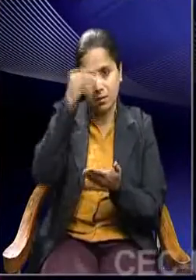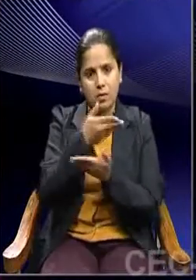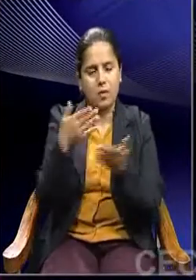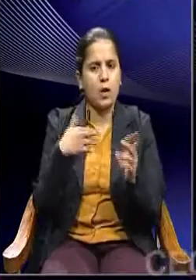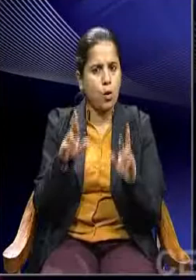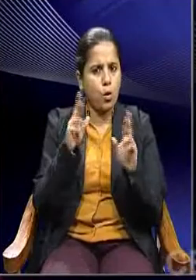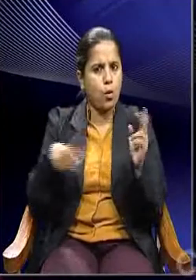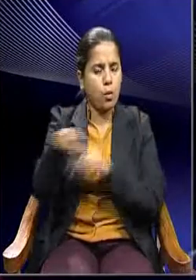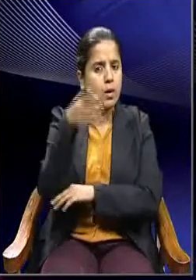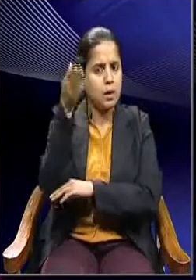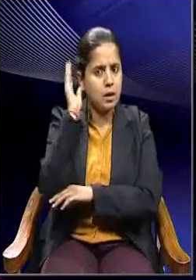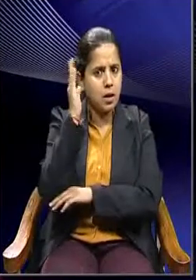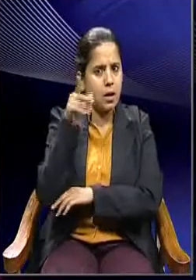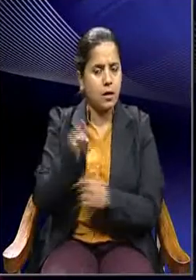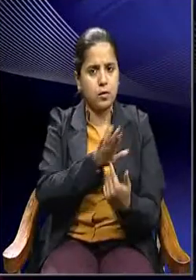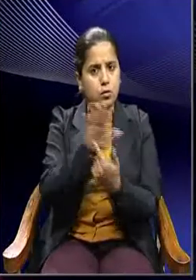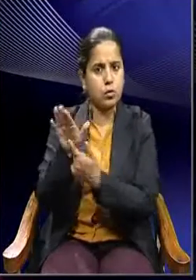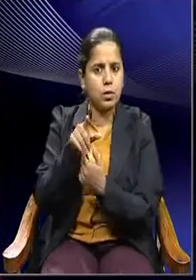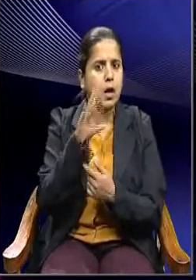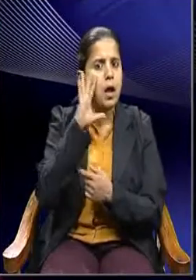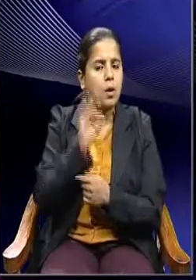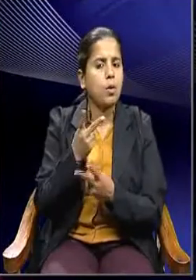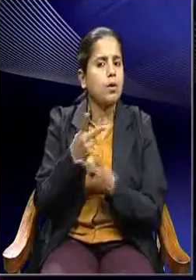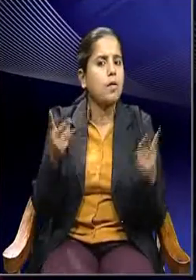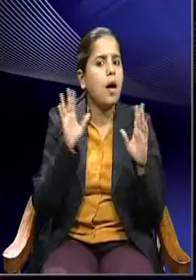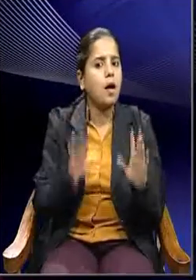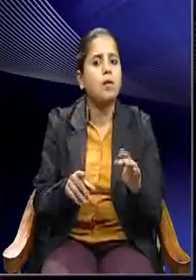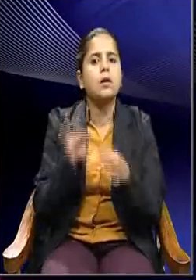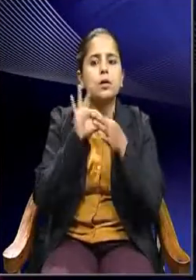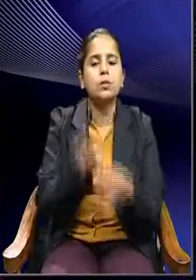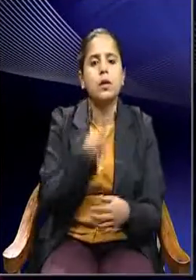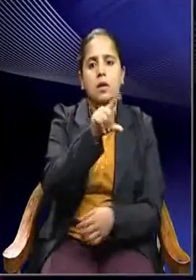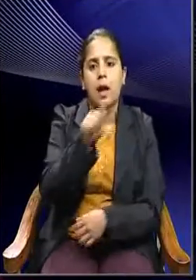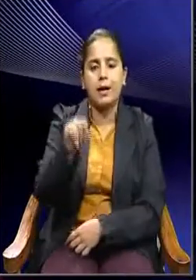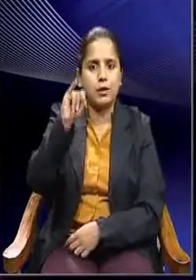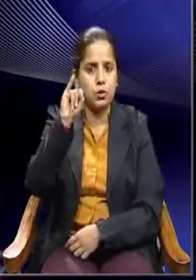hope that the lecture presented to you significant inputs with respect to